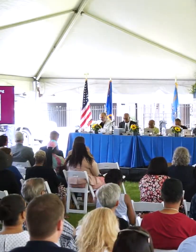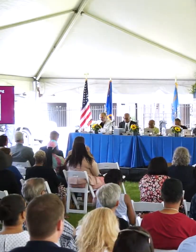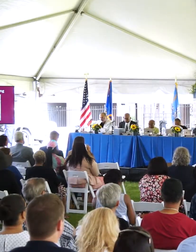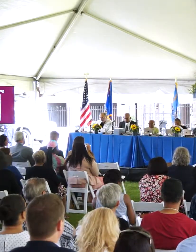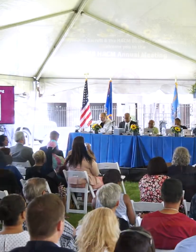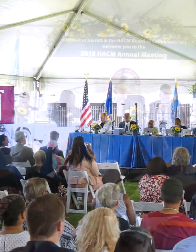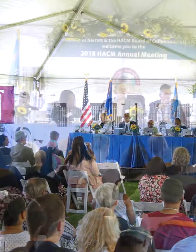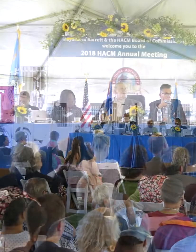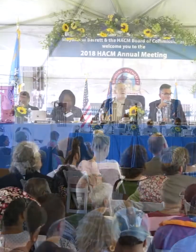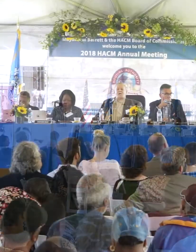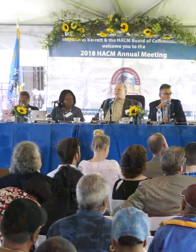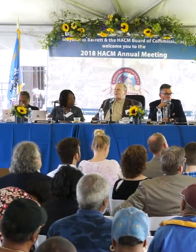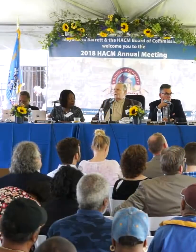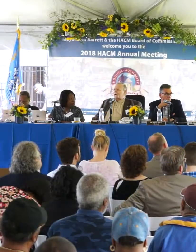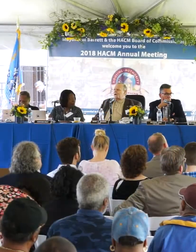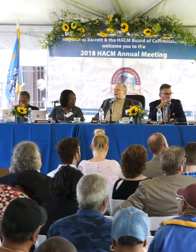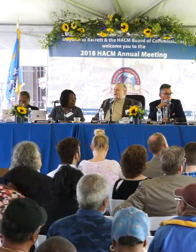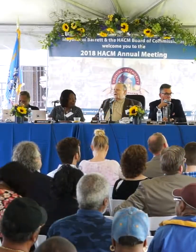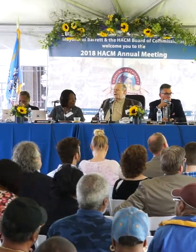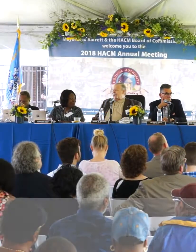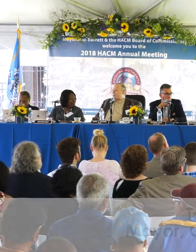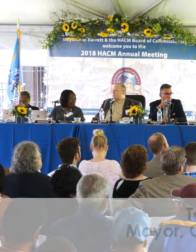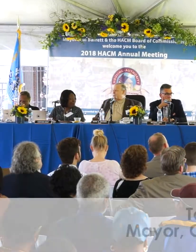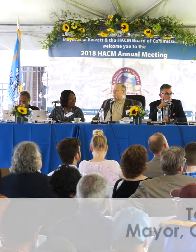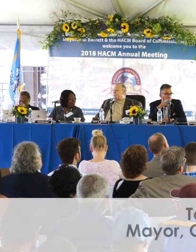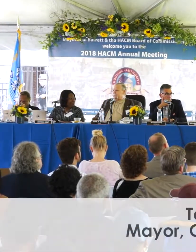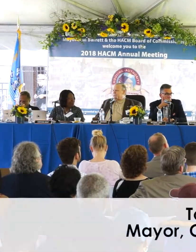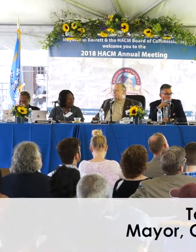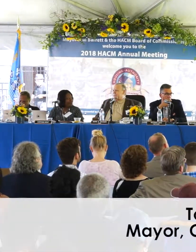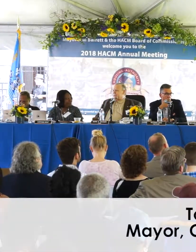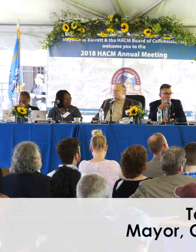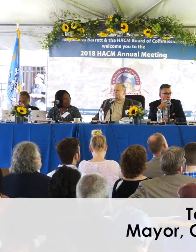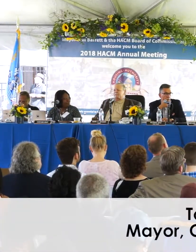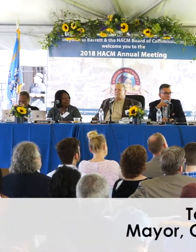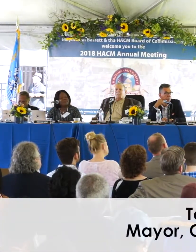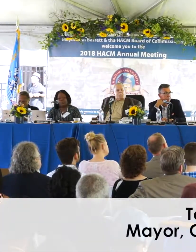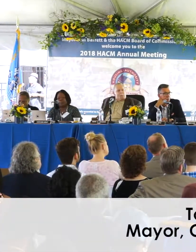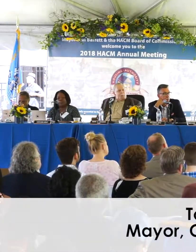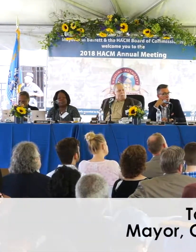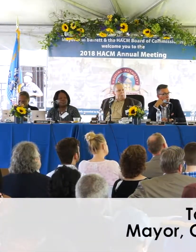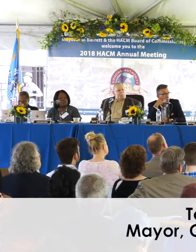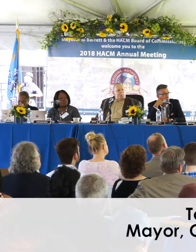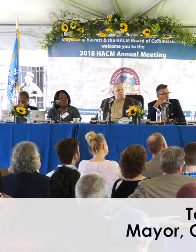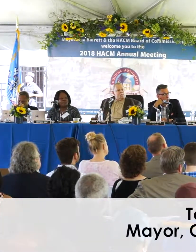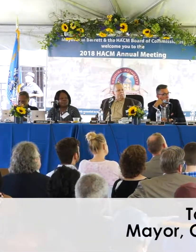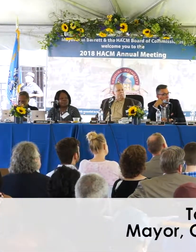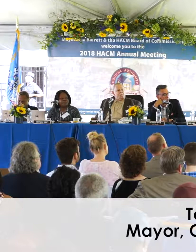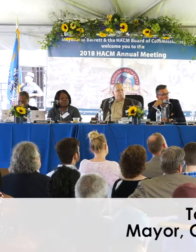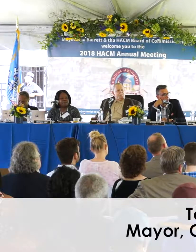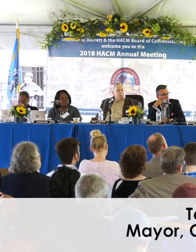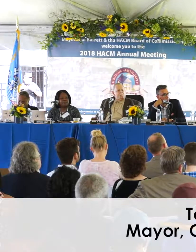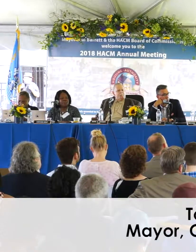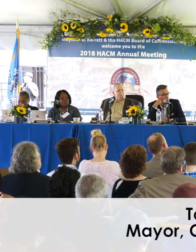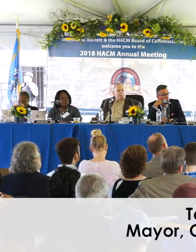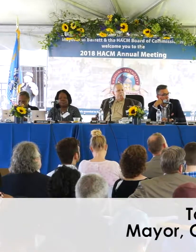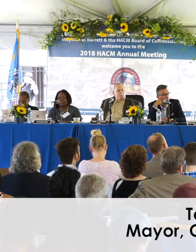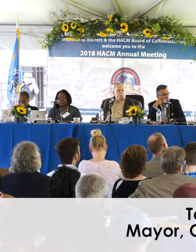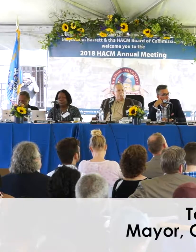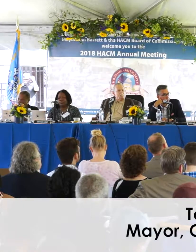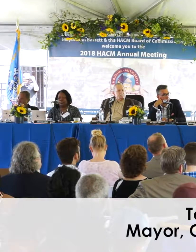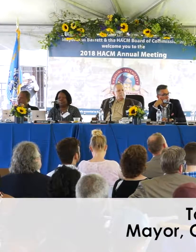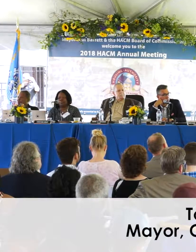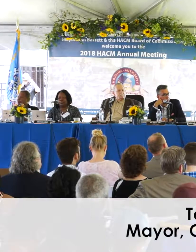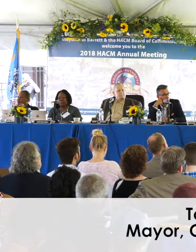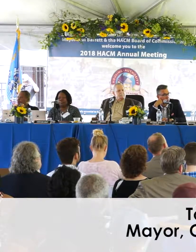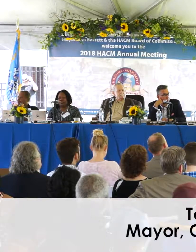Meeting to order, please. The work that is being done by our housing authority, I think, goes a long, long way to address,